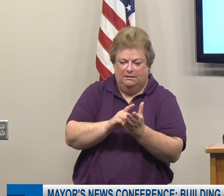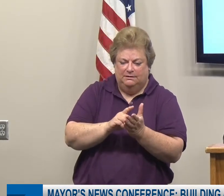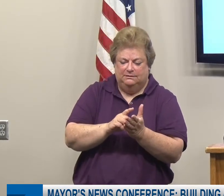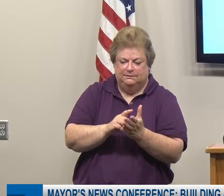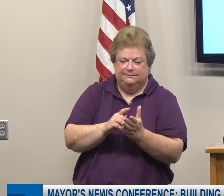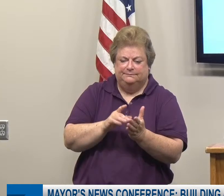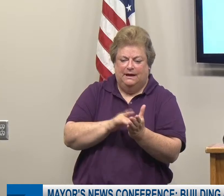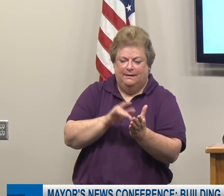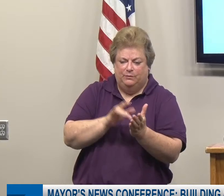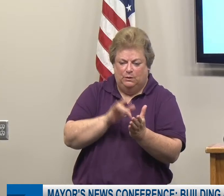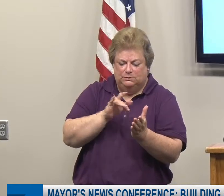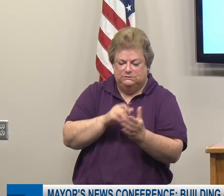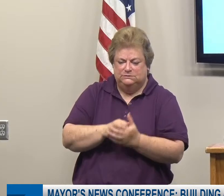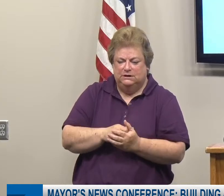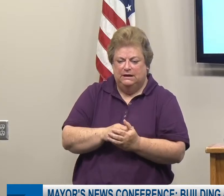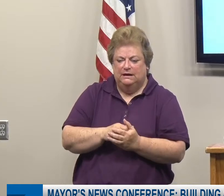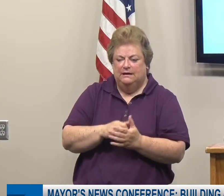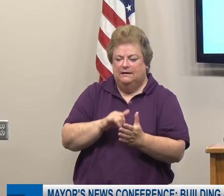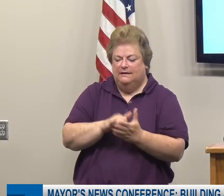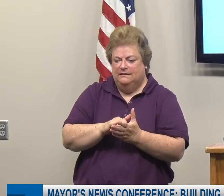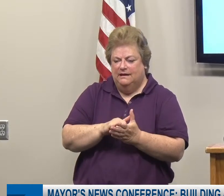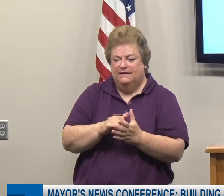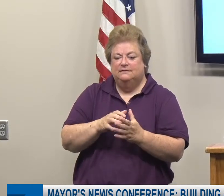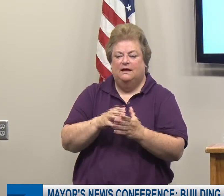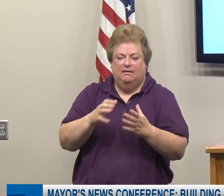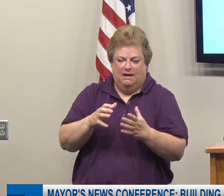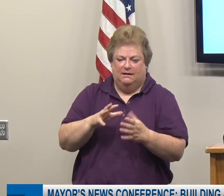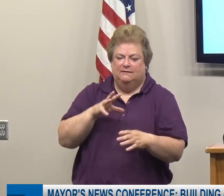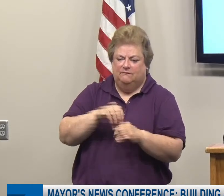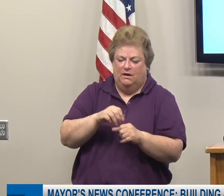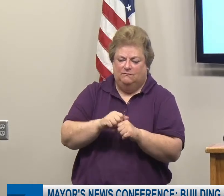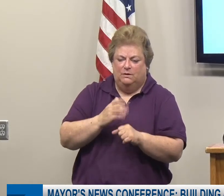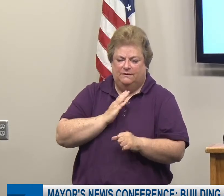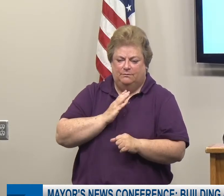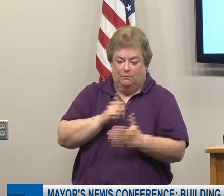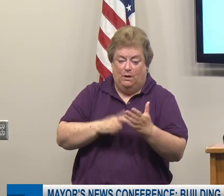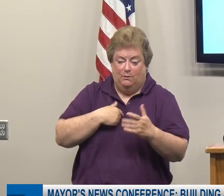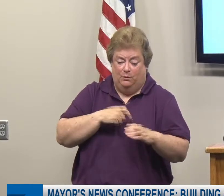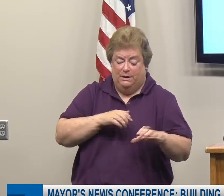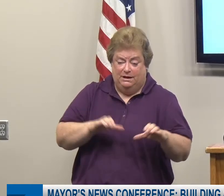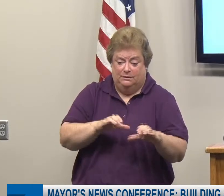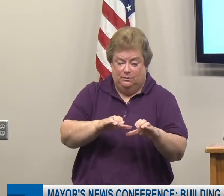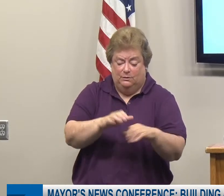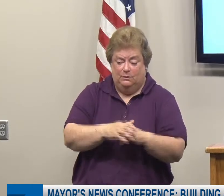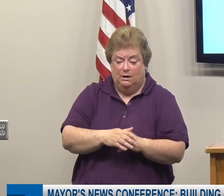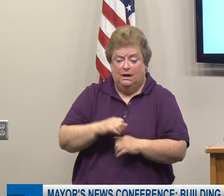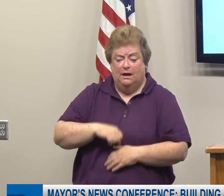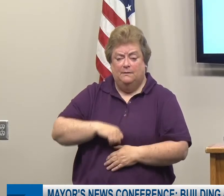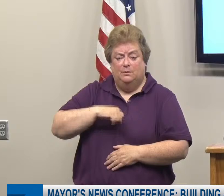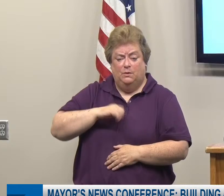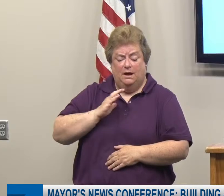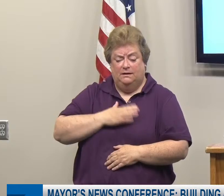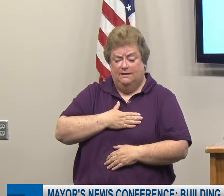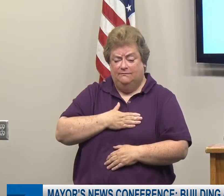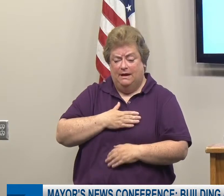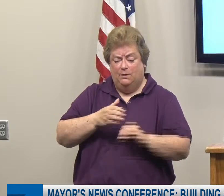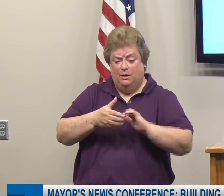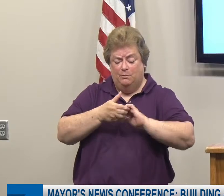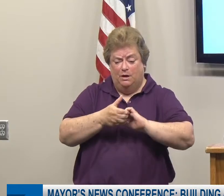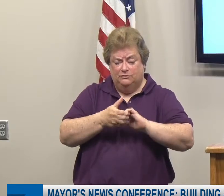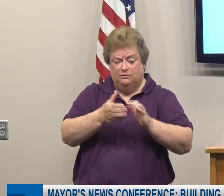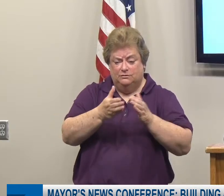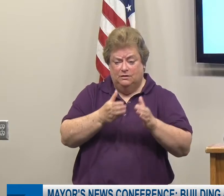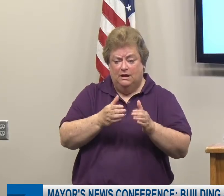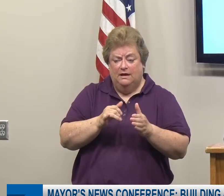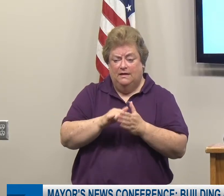It surrounds much of what we do in policing. And I am proud of the outstanding partnership and services that we